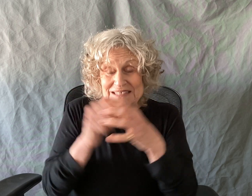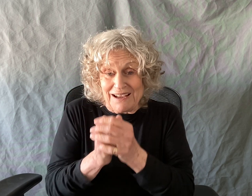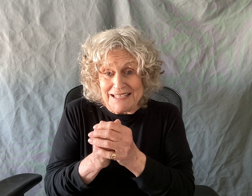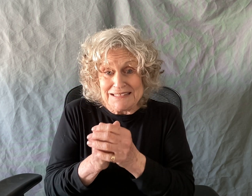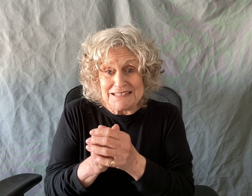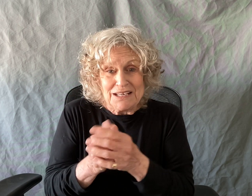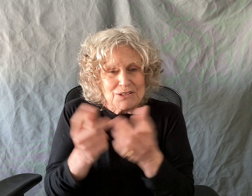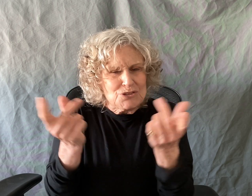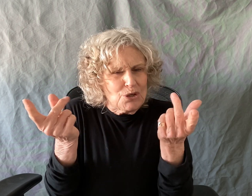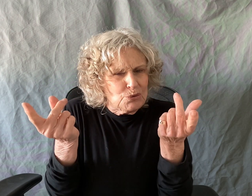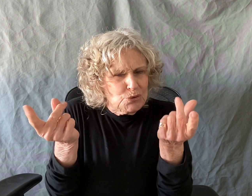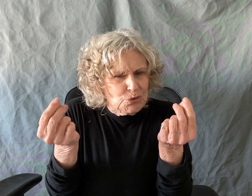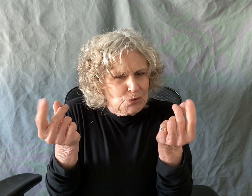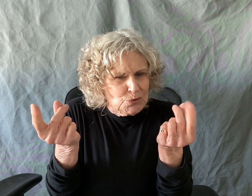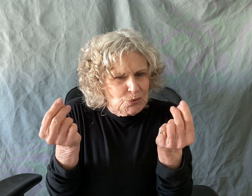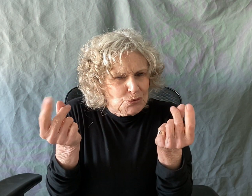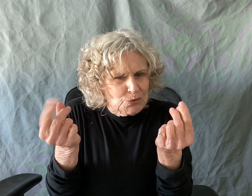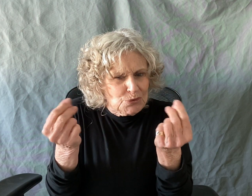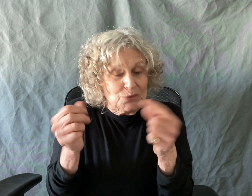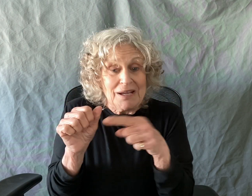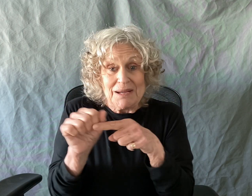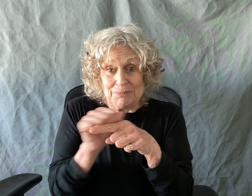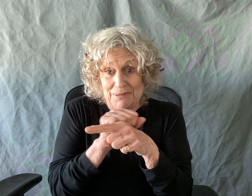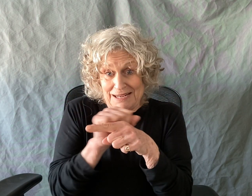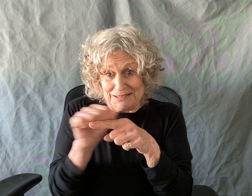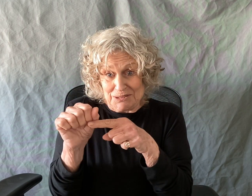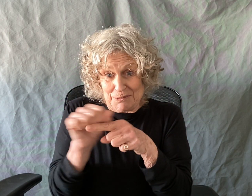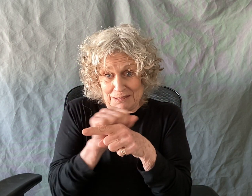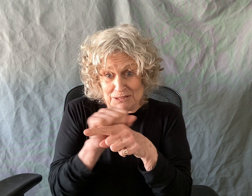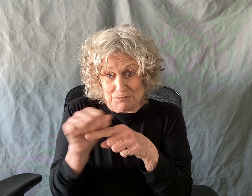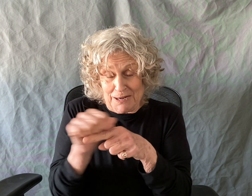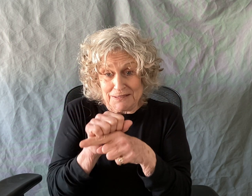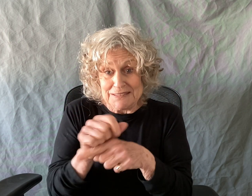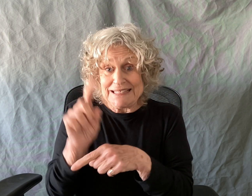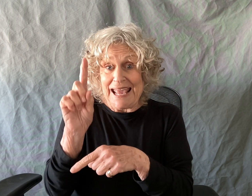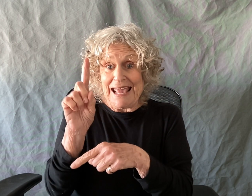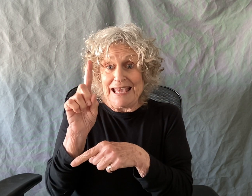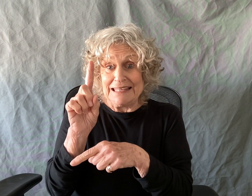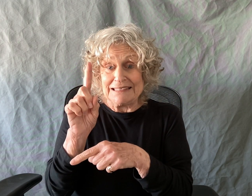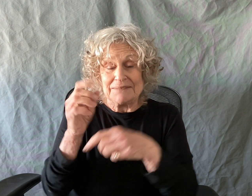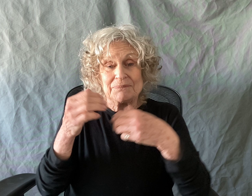signs. So practice, practice, practice, and